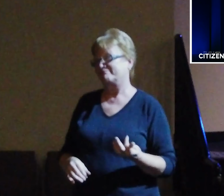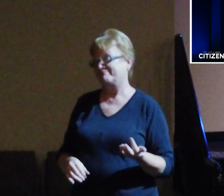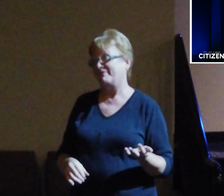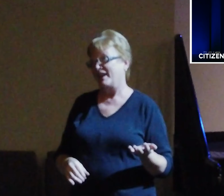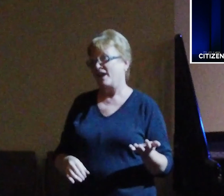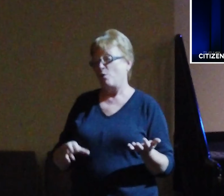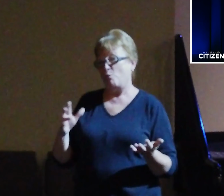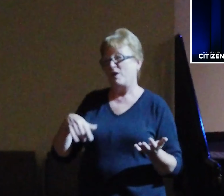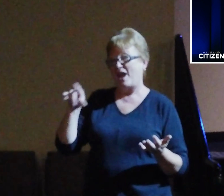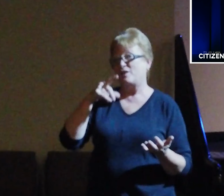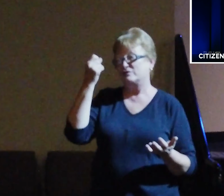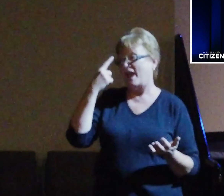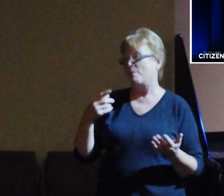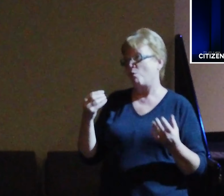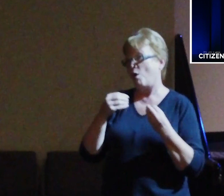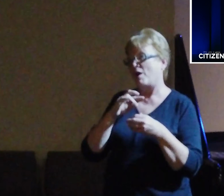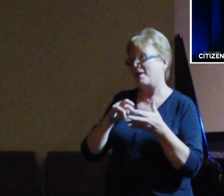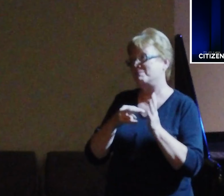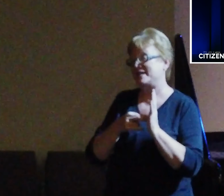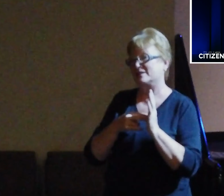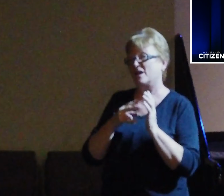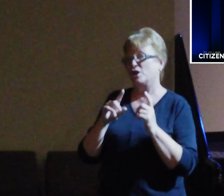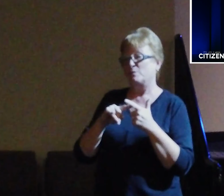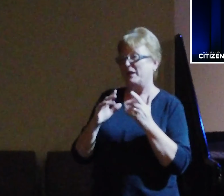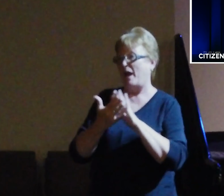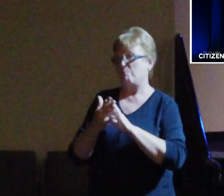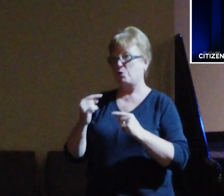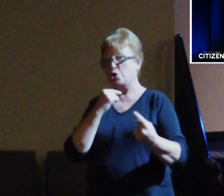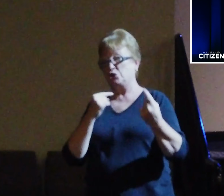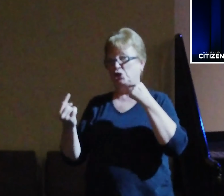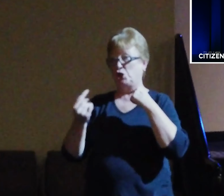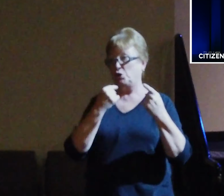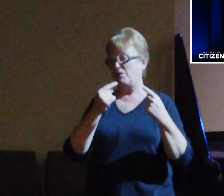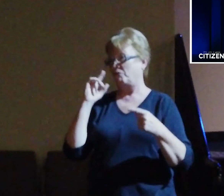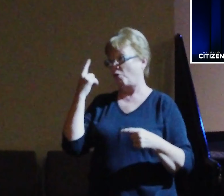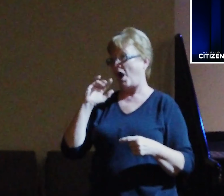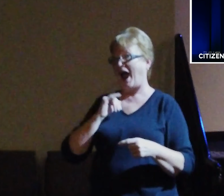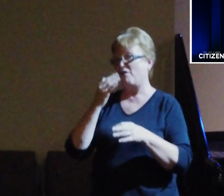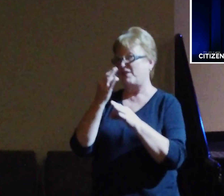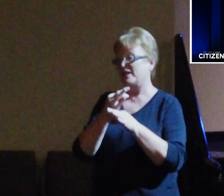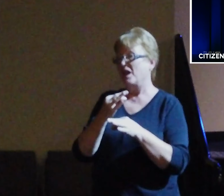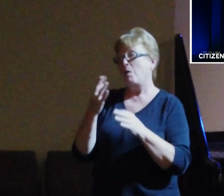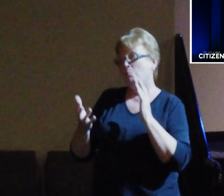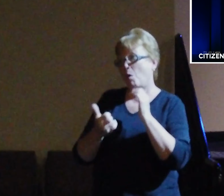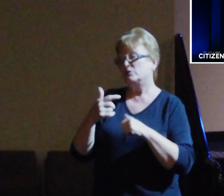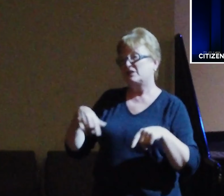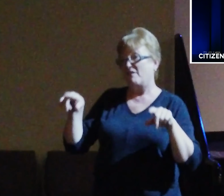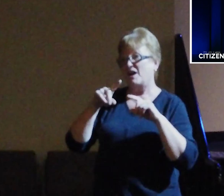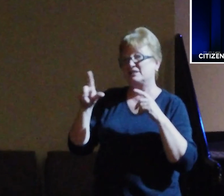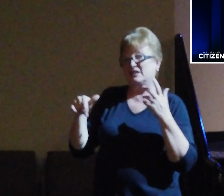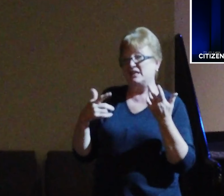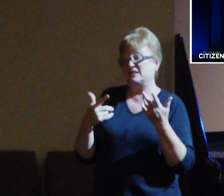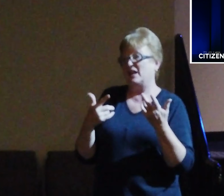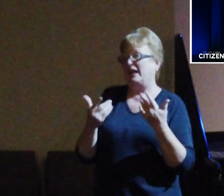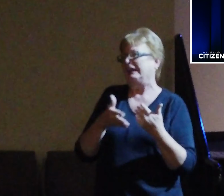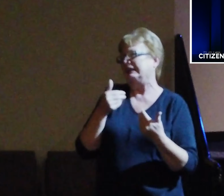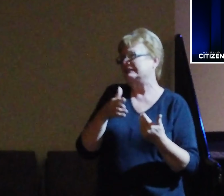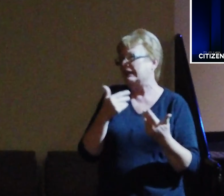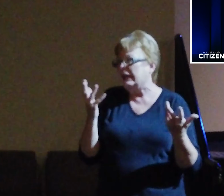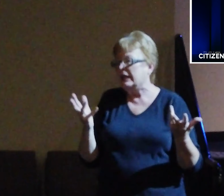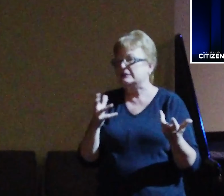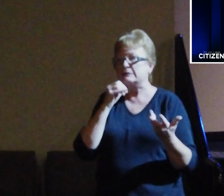understand what that means and what it can mean to be persecuted for our faith, even though for most of us, it's light. For most of